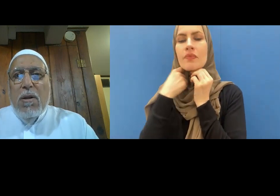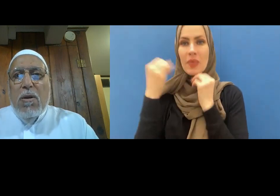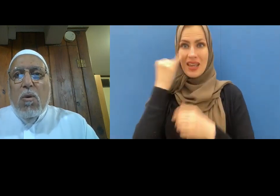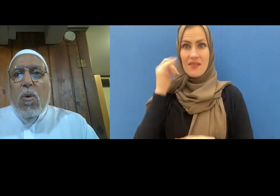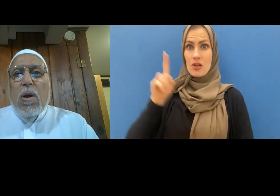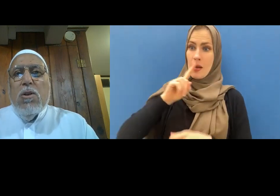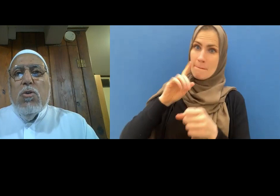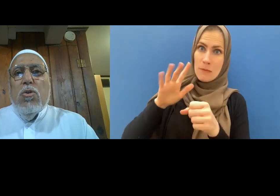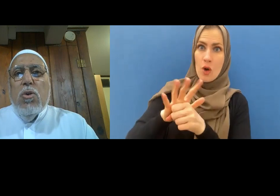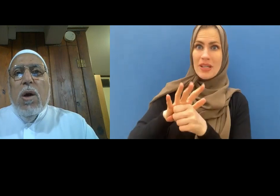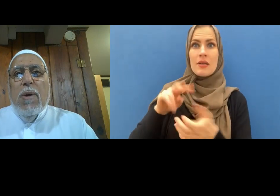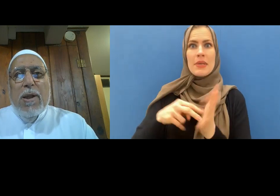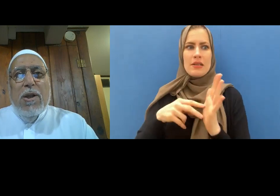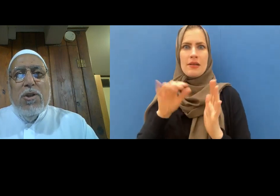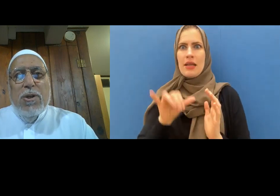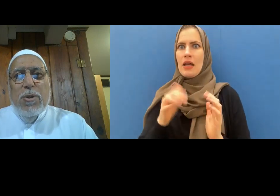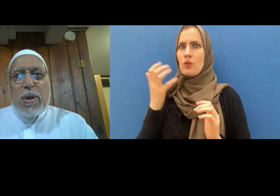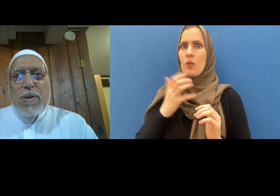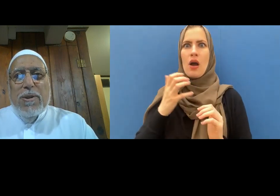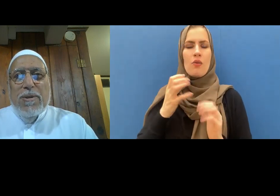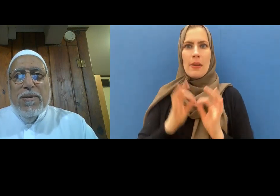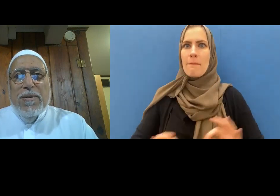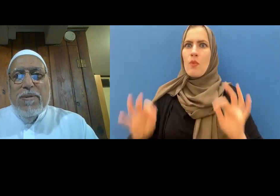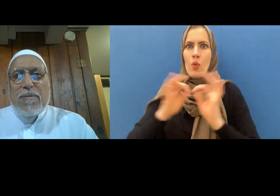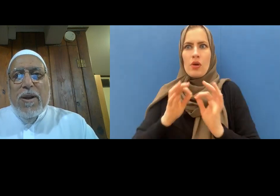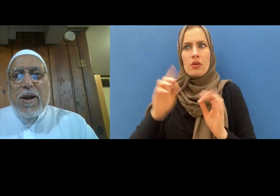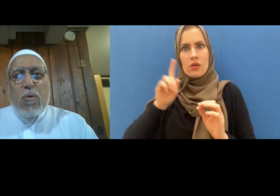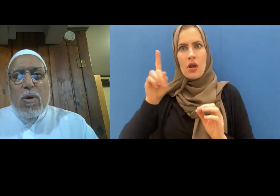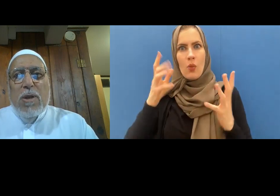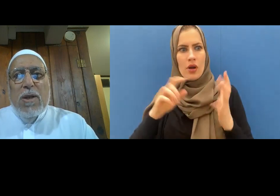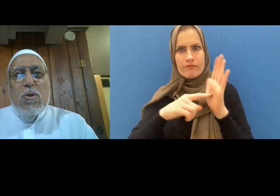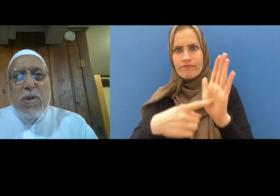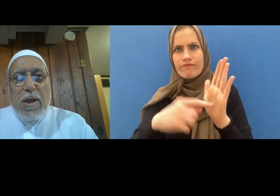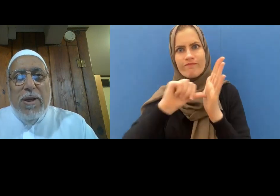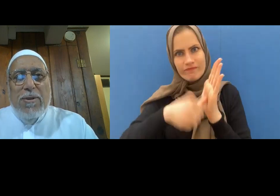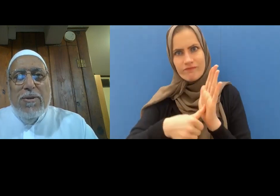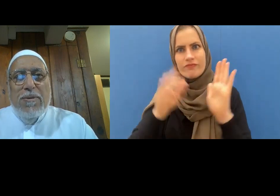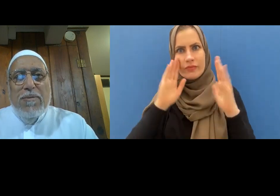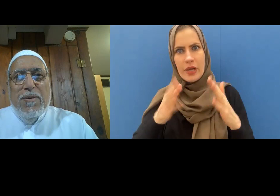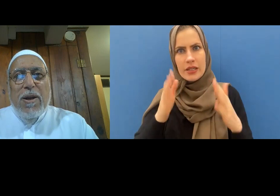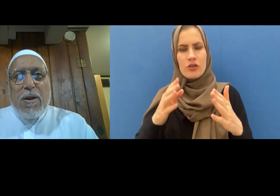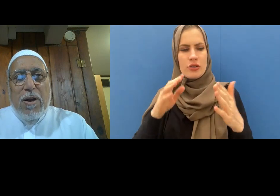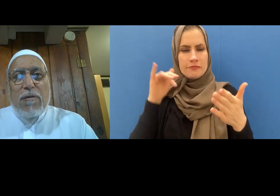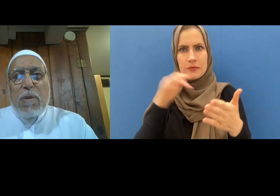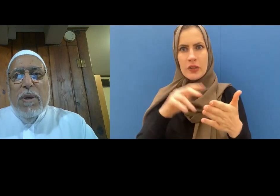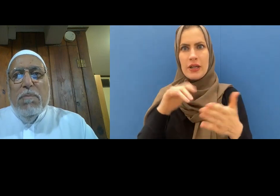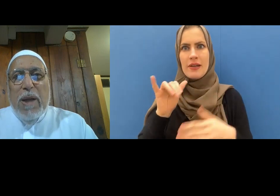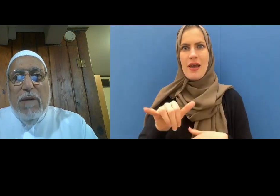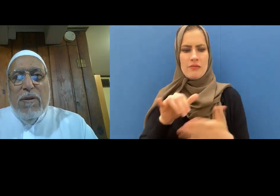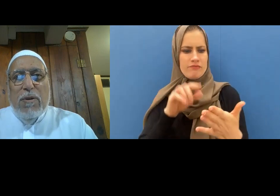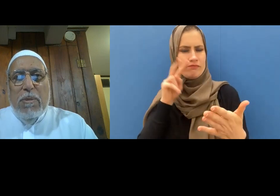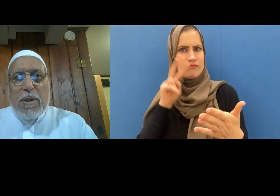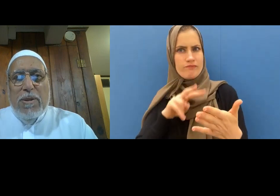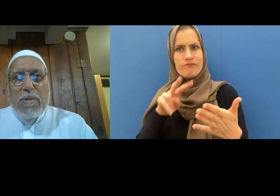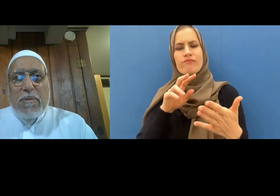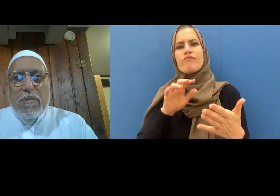Allah wants to draw our attention to it and wants us to study it, learn from it,